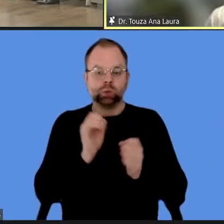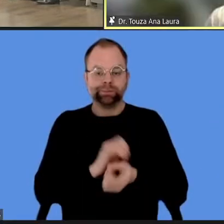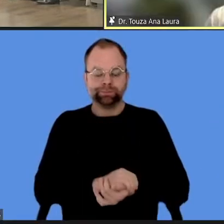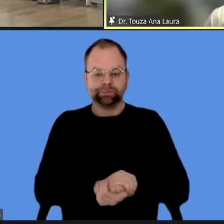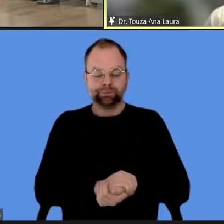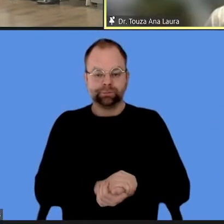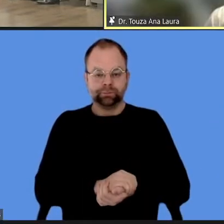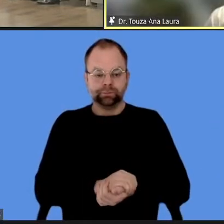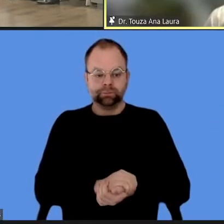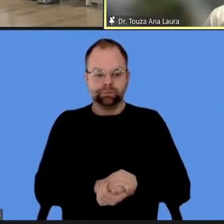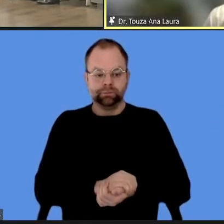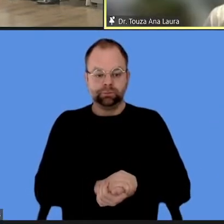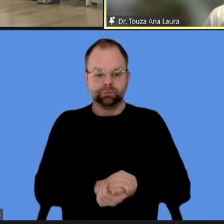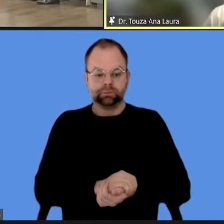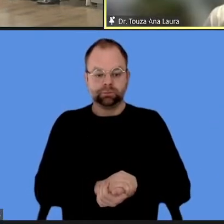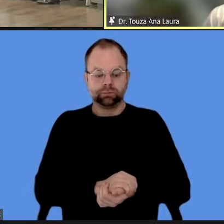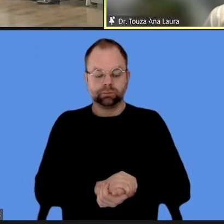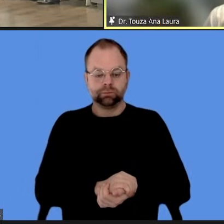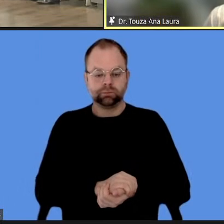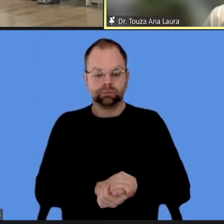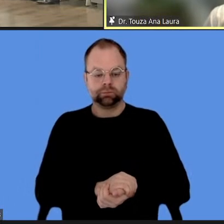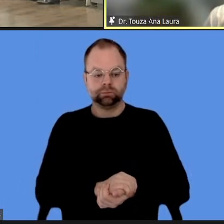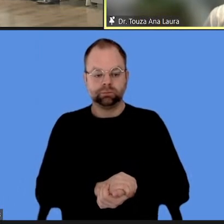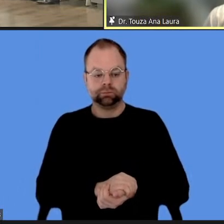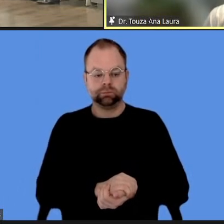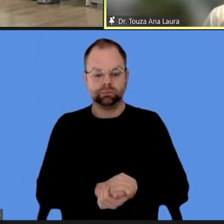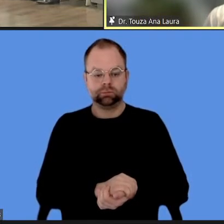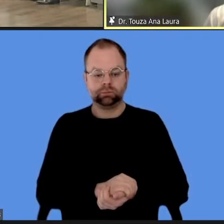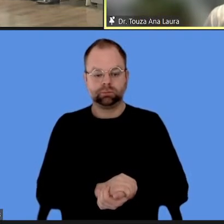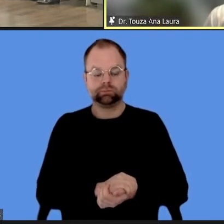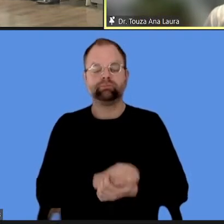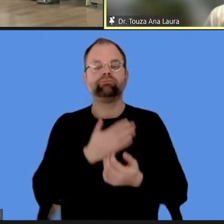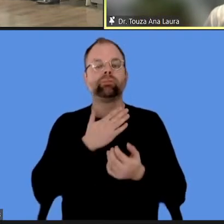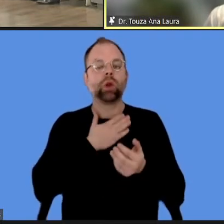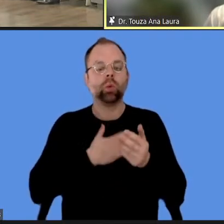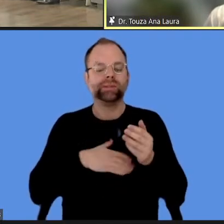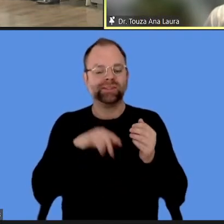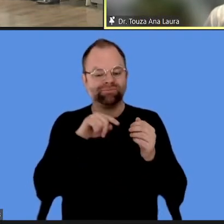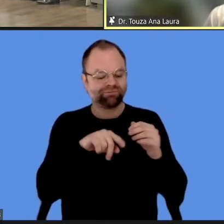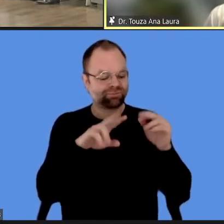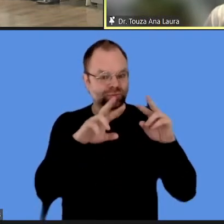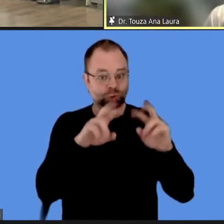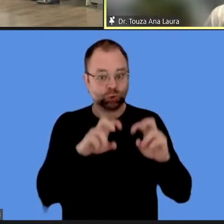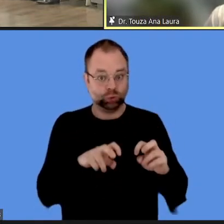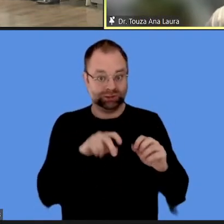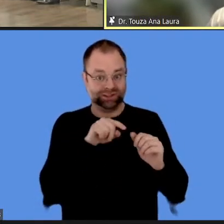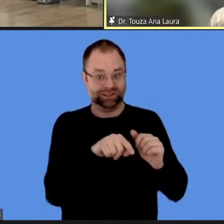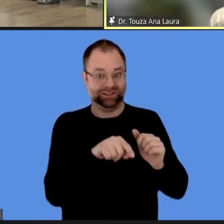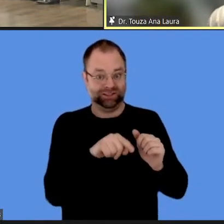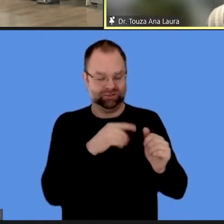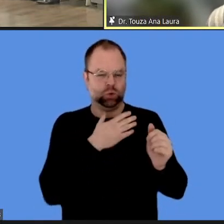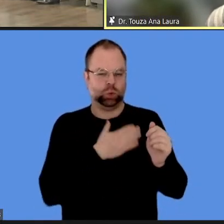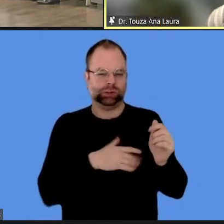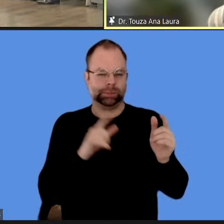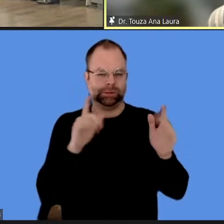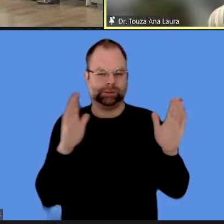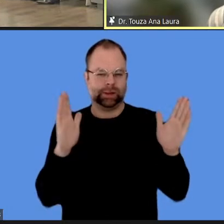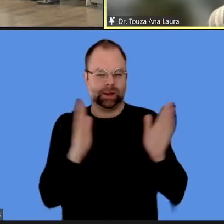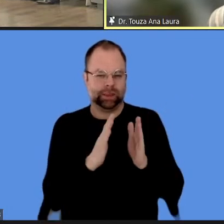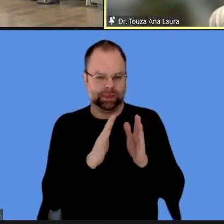Et je vais partager brièvement avec vous l'expérience du Cap-Vert. En termes